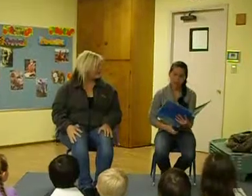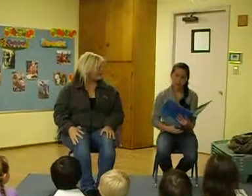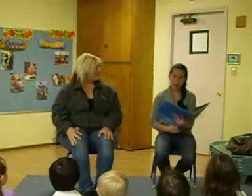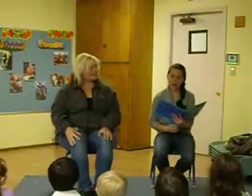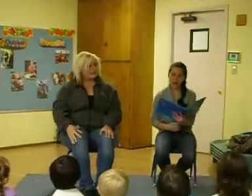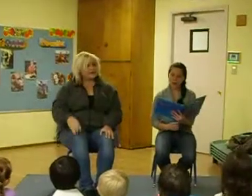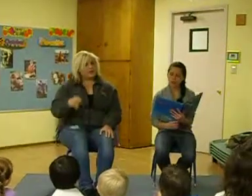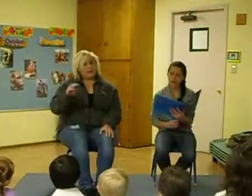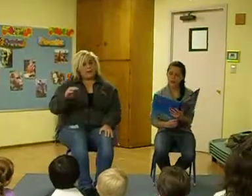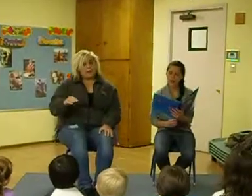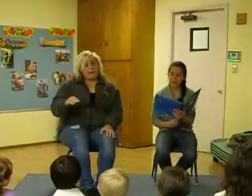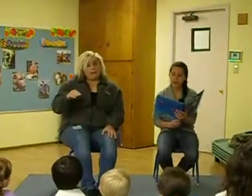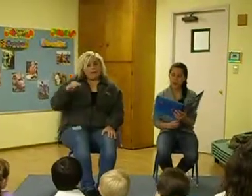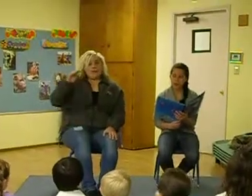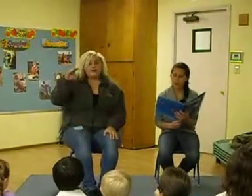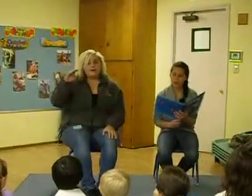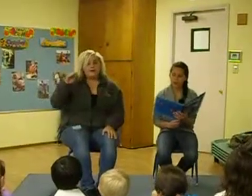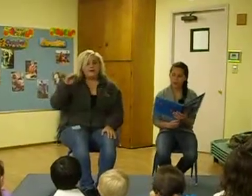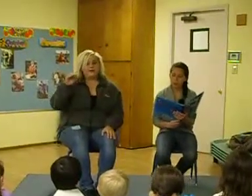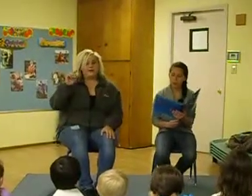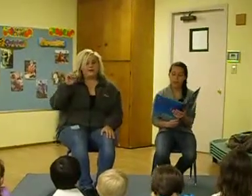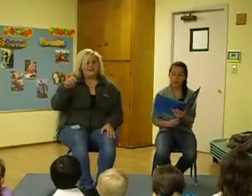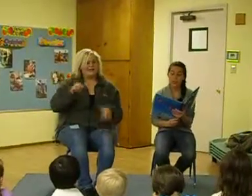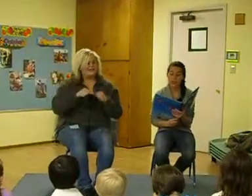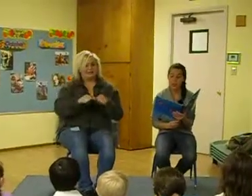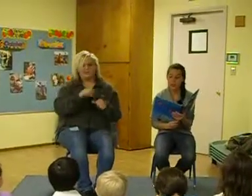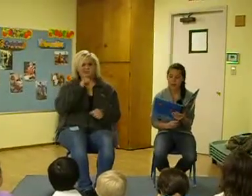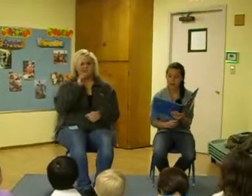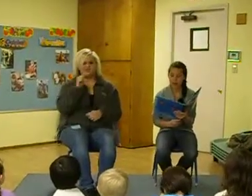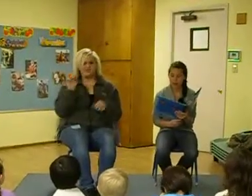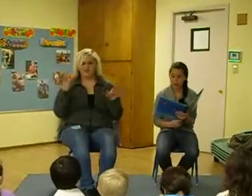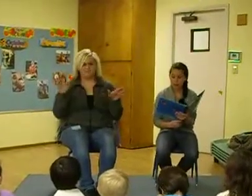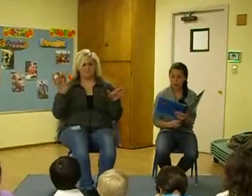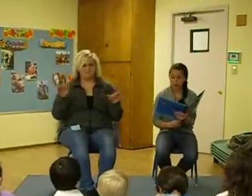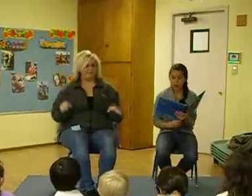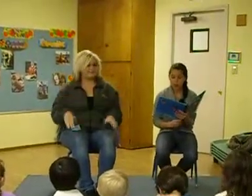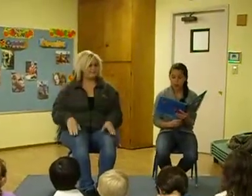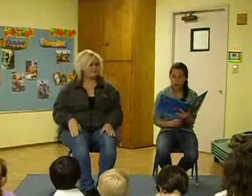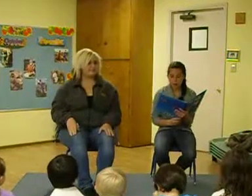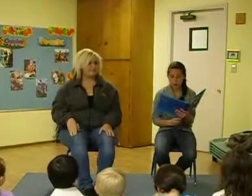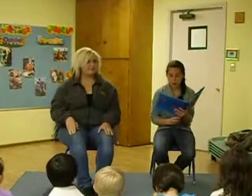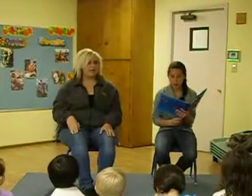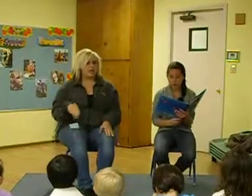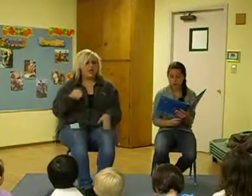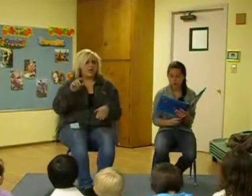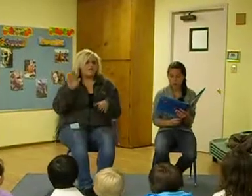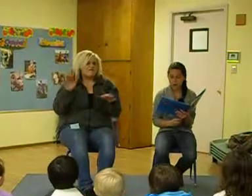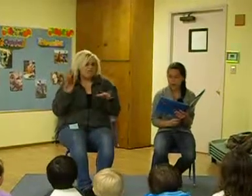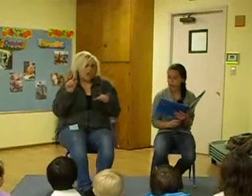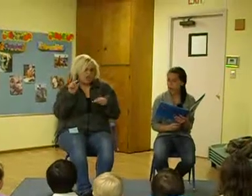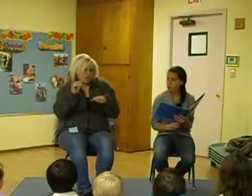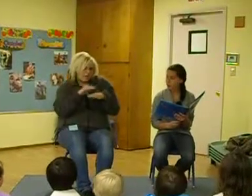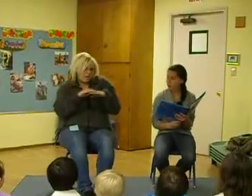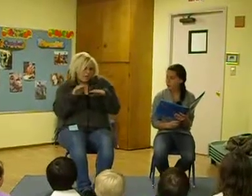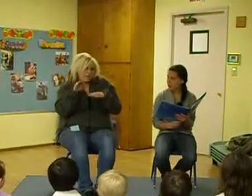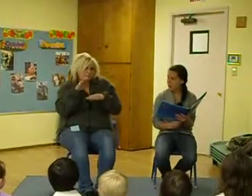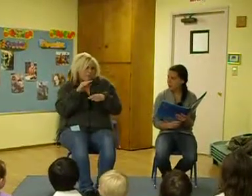Max grew as super babies do, but he didn't fly. Just hover a little, said Madam Thunderbolt.